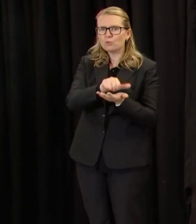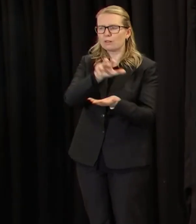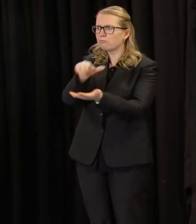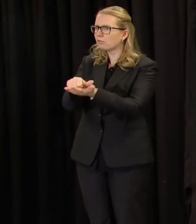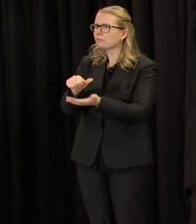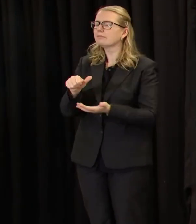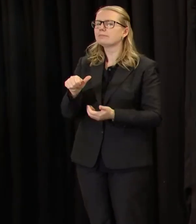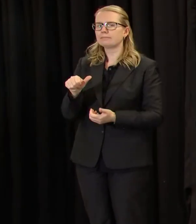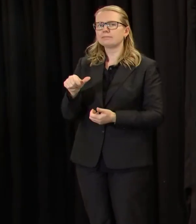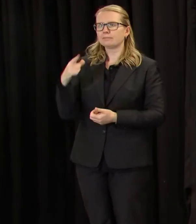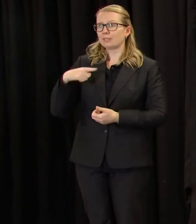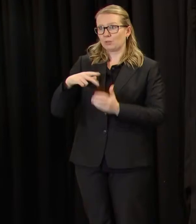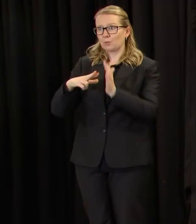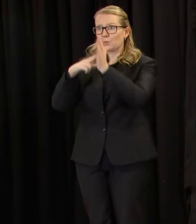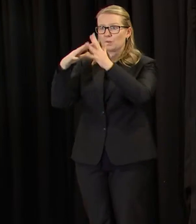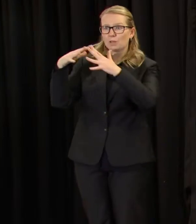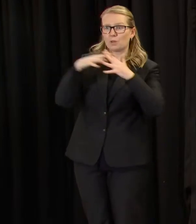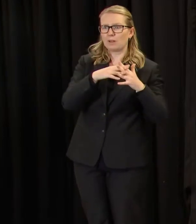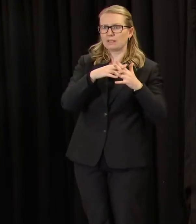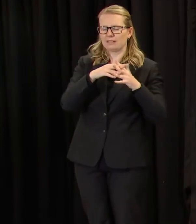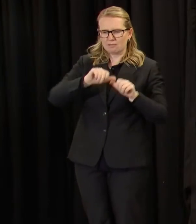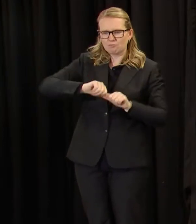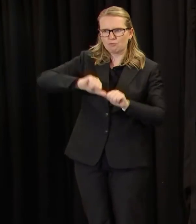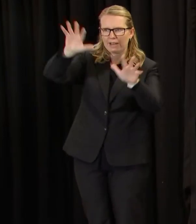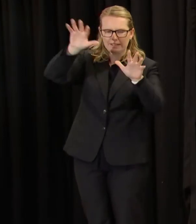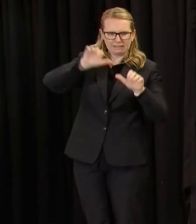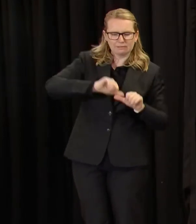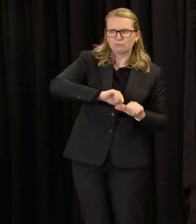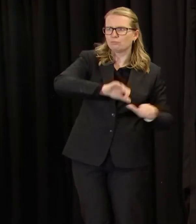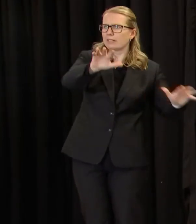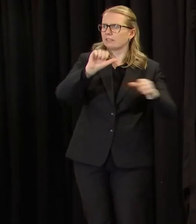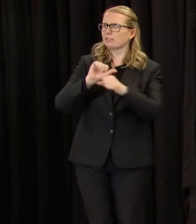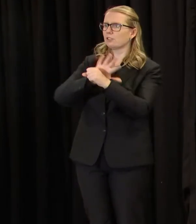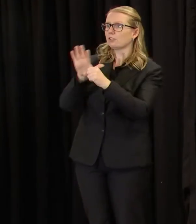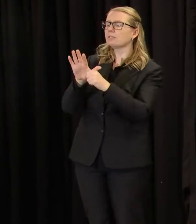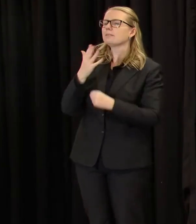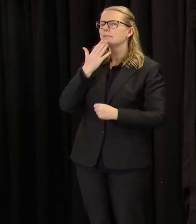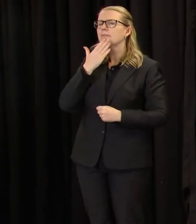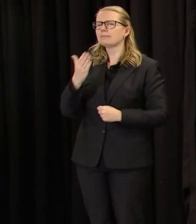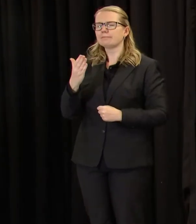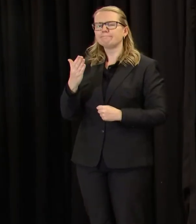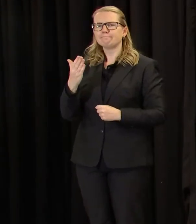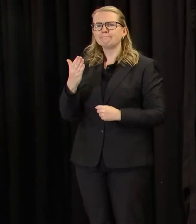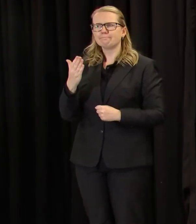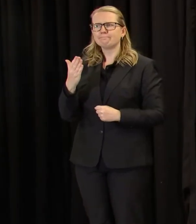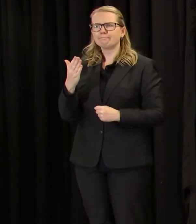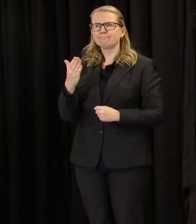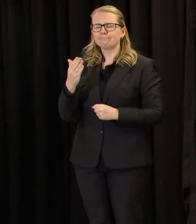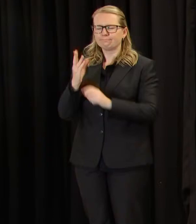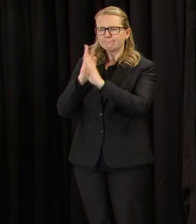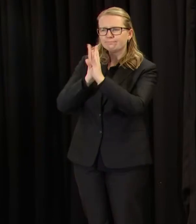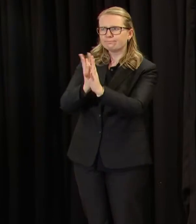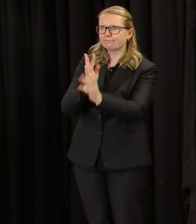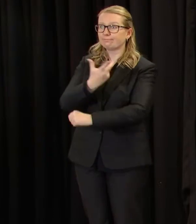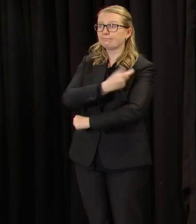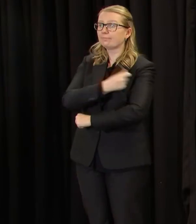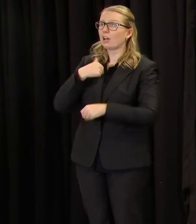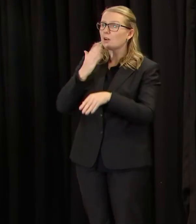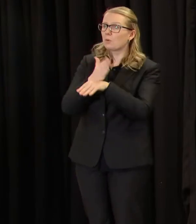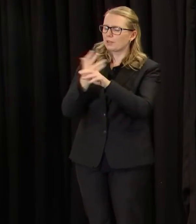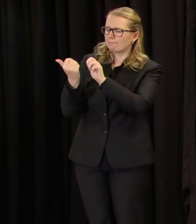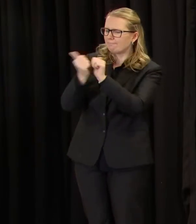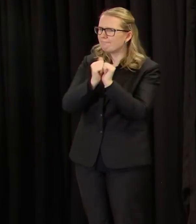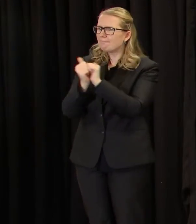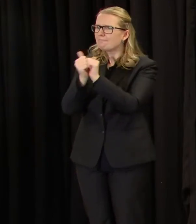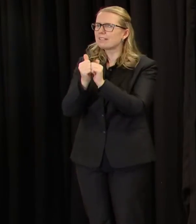outbreak is in the northwest, and we want communities protected. We are working, myself and a lot of other doctors with the